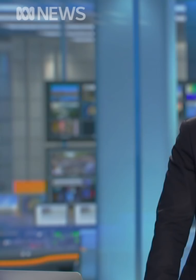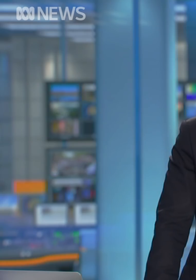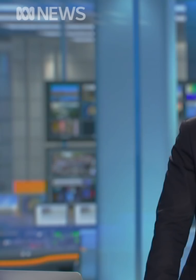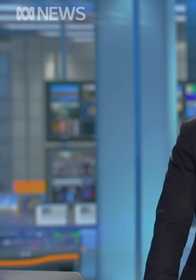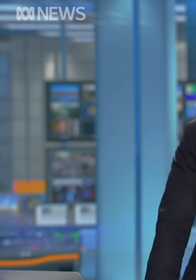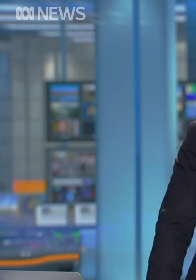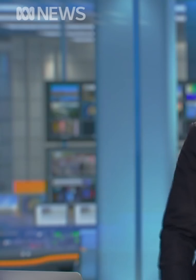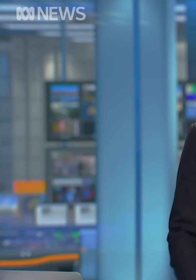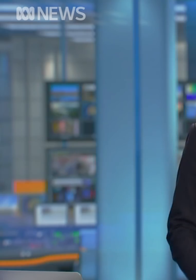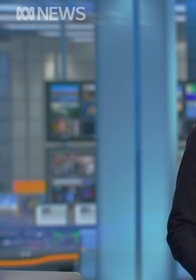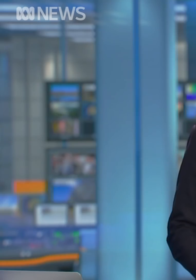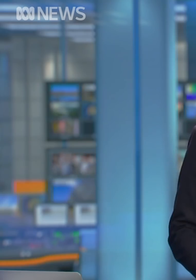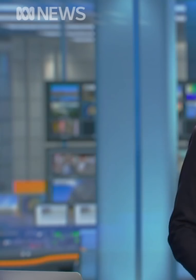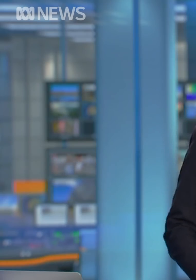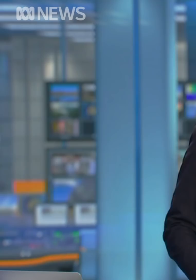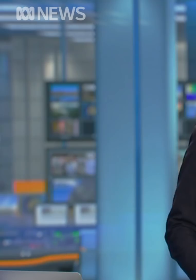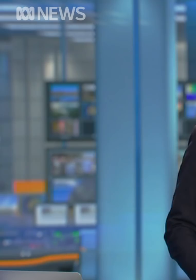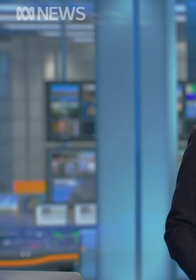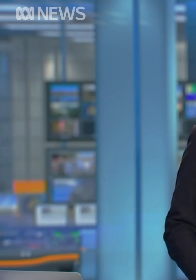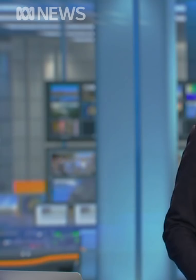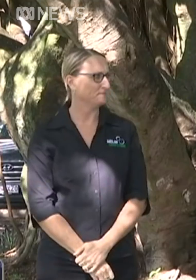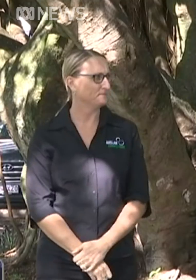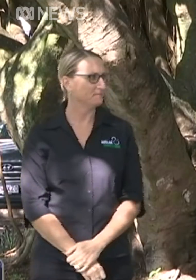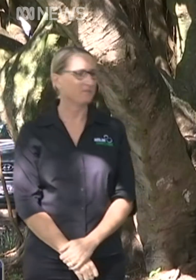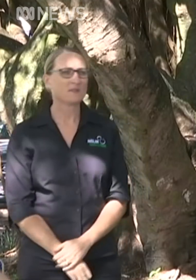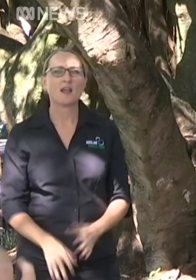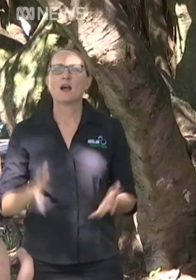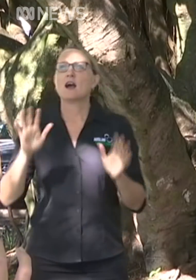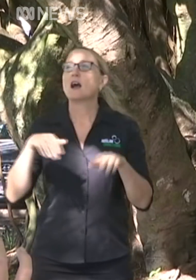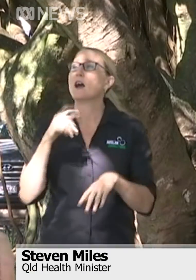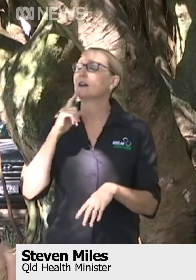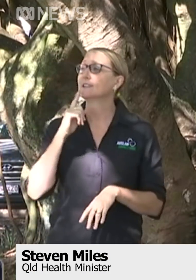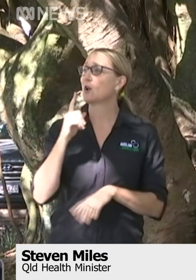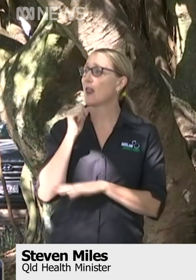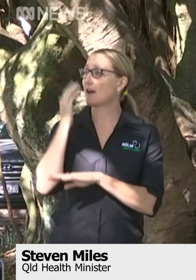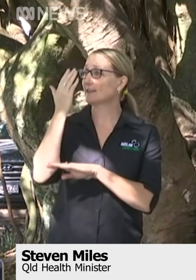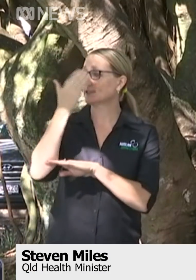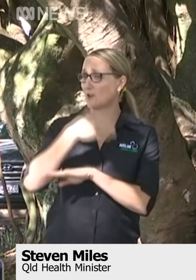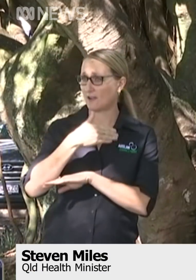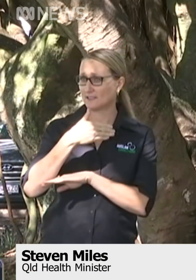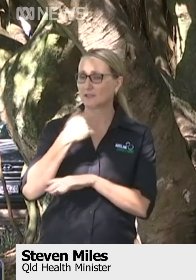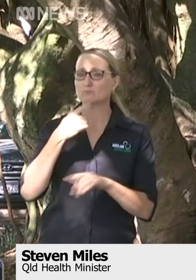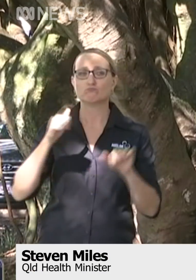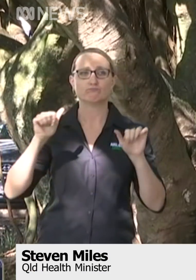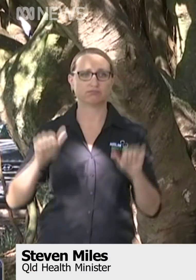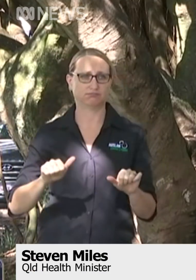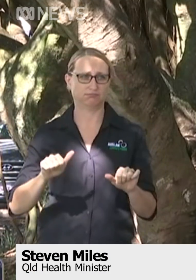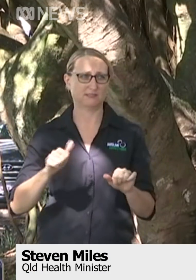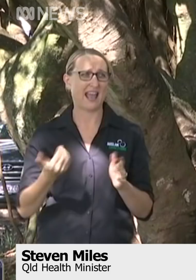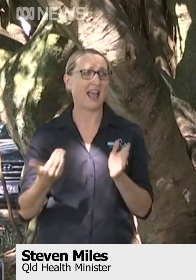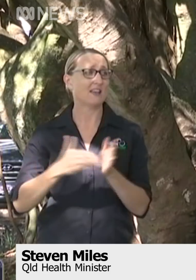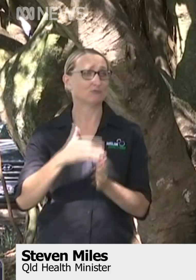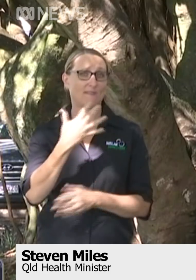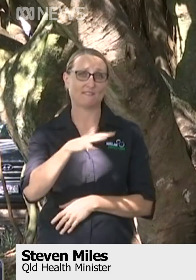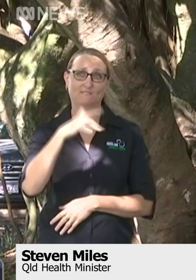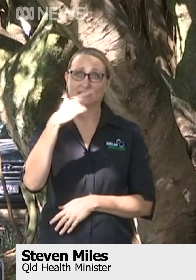been another steady rise in infections recorded. Well, overnight I can confirm that we've had 57 further positive cases